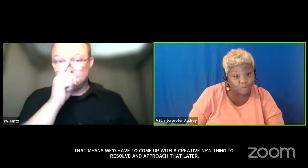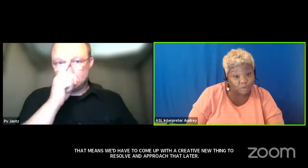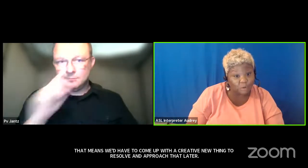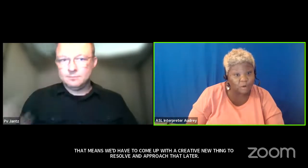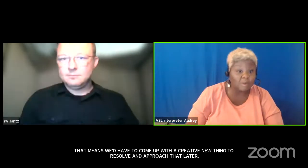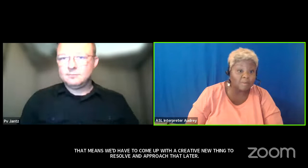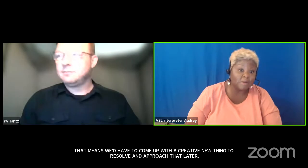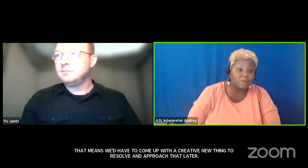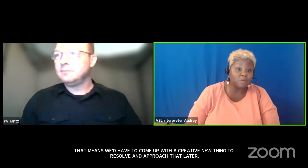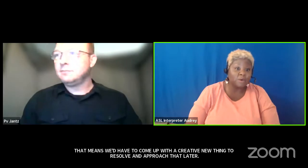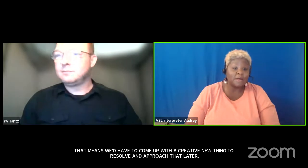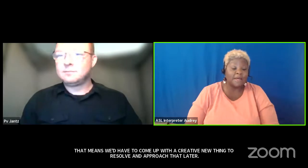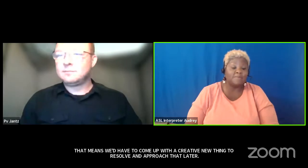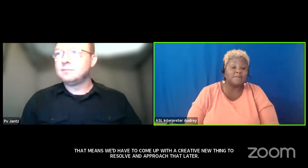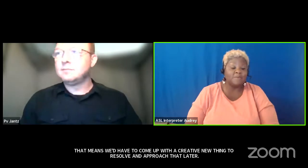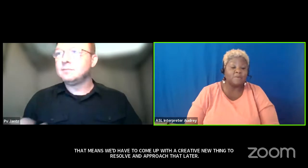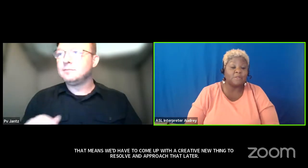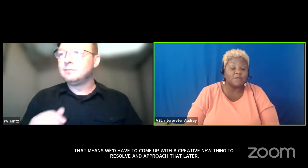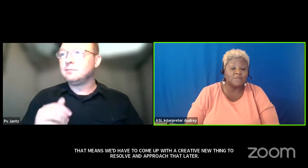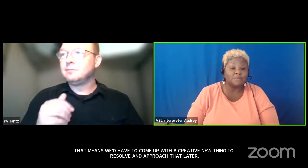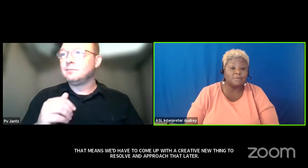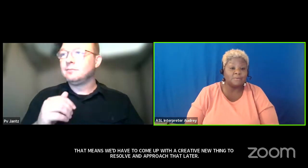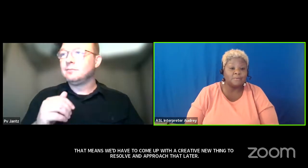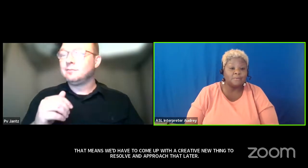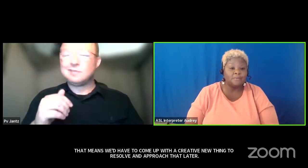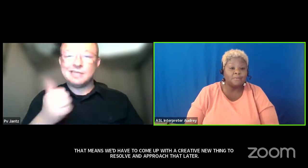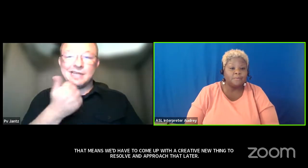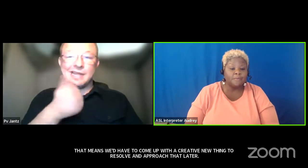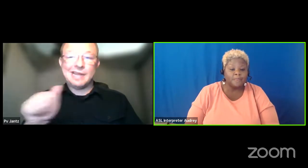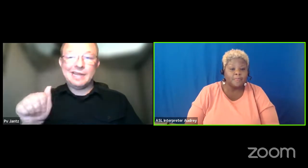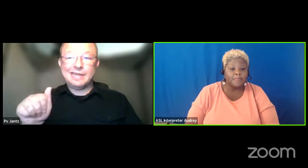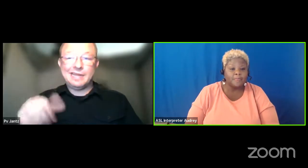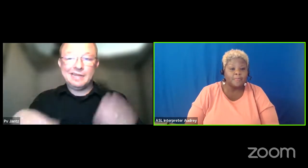Maybe it would work, maybe it wouldn't work. Again, something we look into.